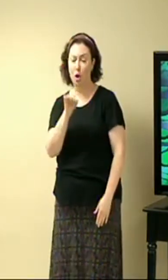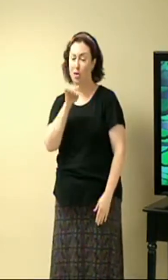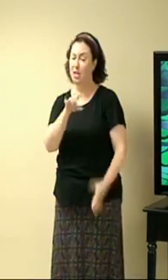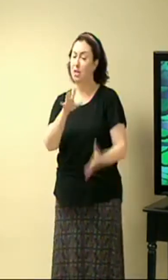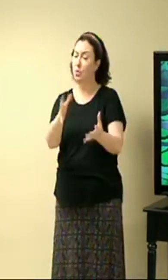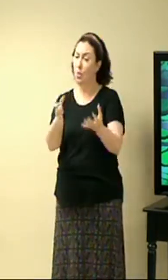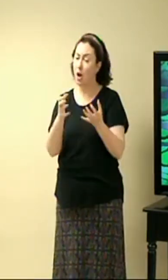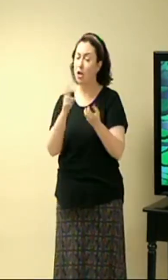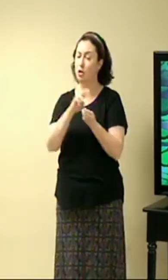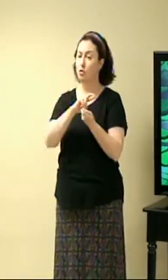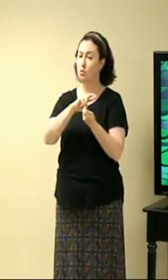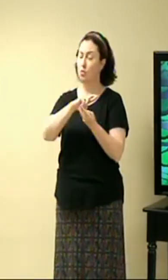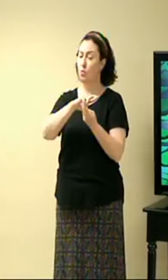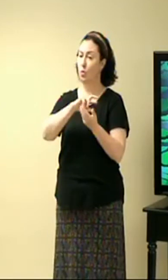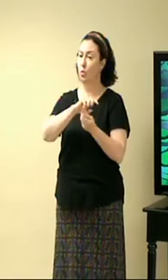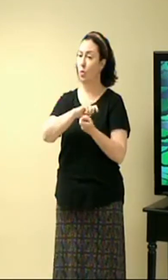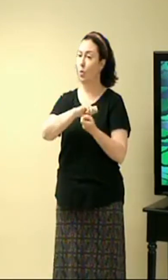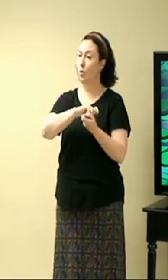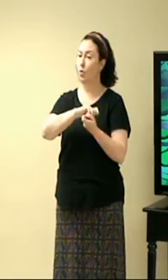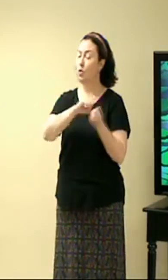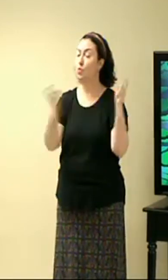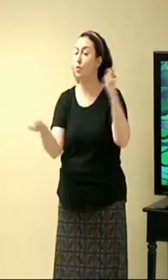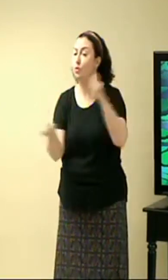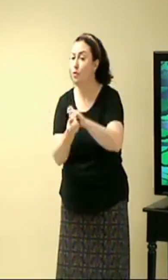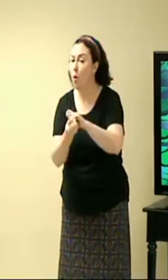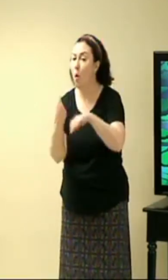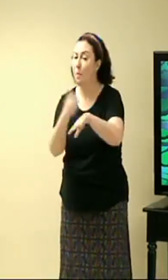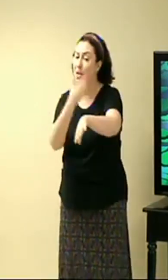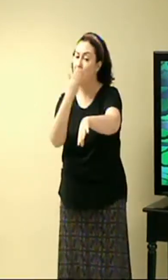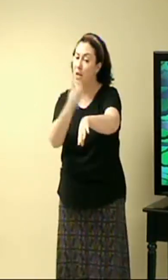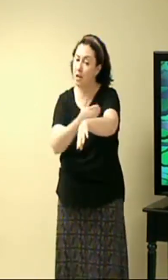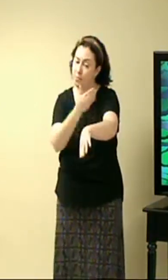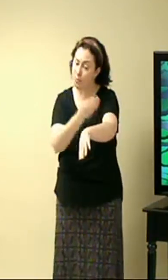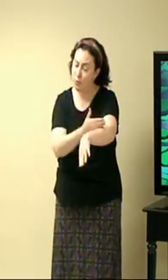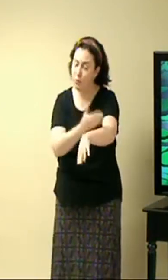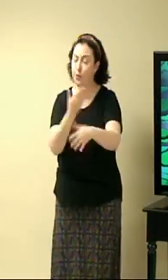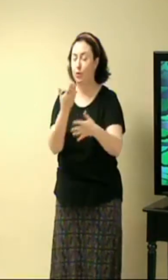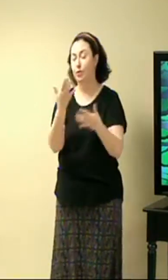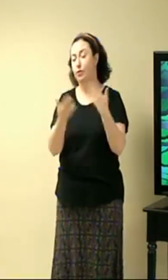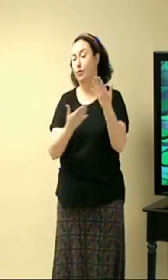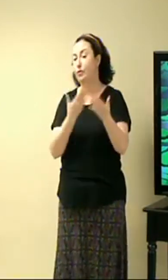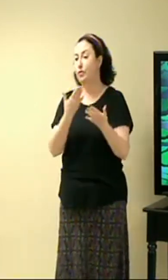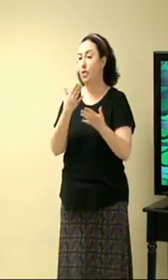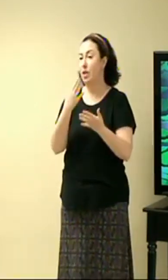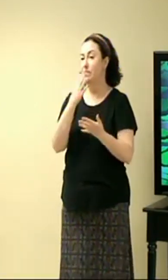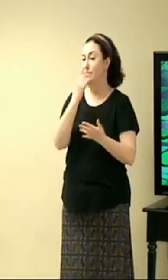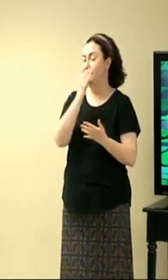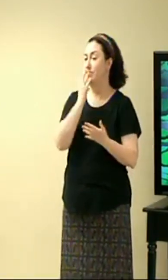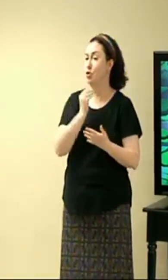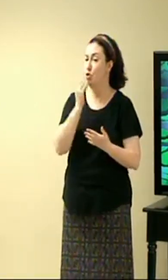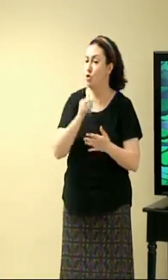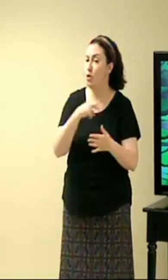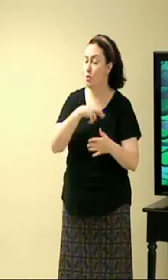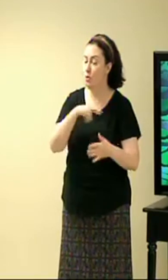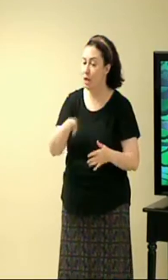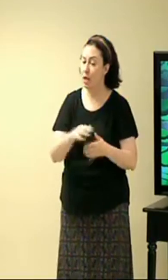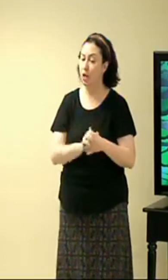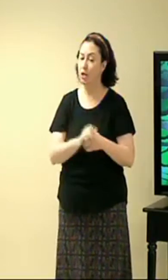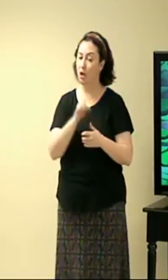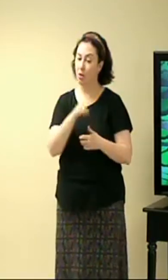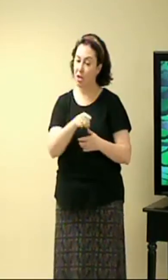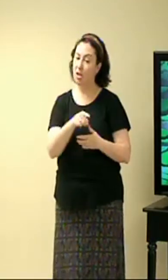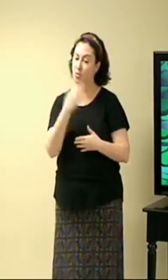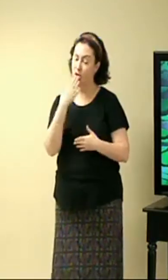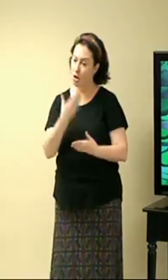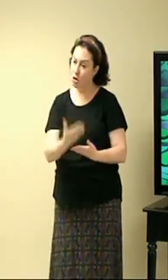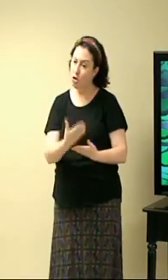as an obedient Jew, he would have celebrated all the Jewish festivals year after year. And as he gets ready to celebrate Passover, we learn from the